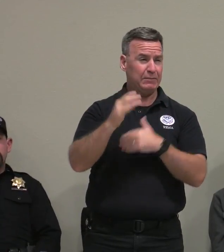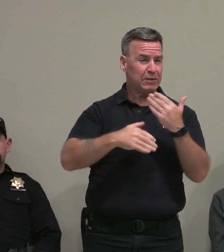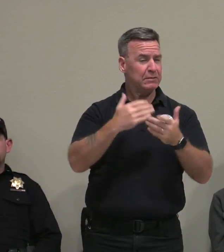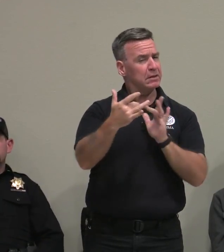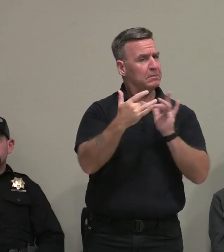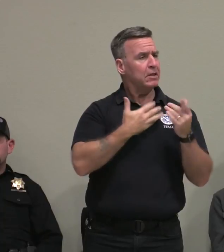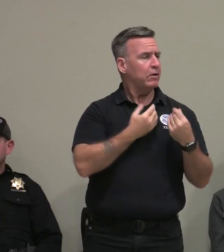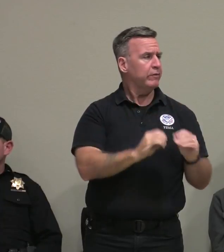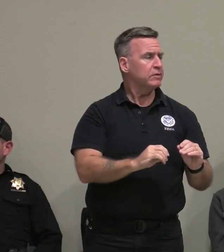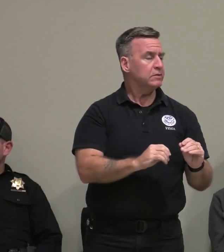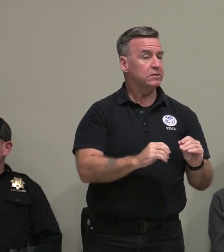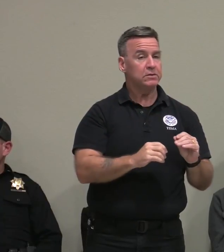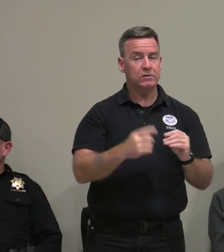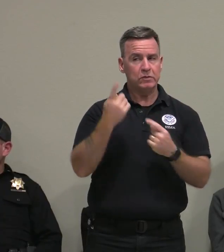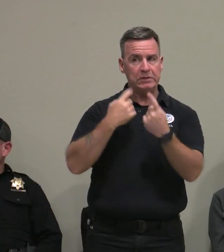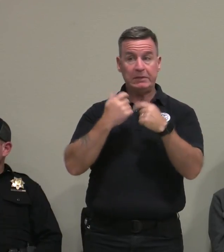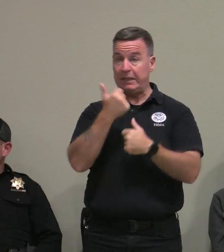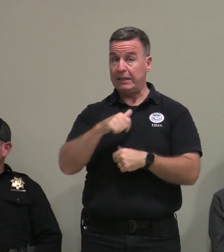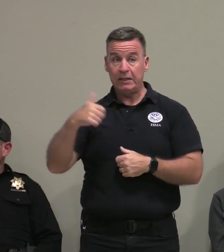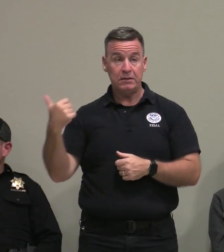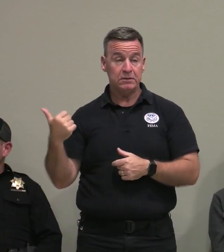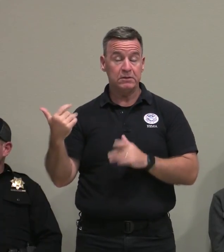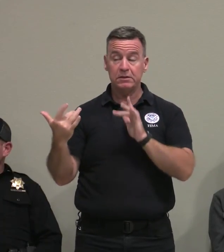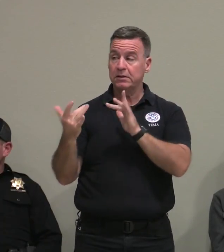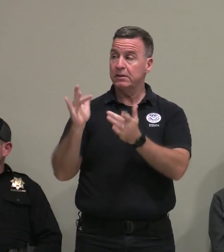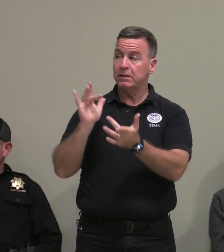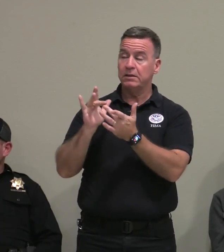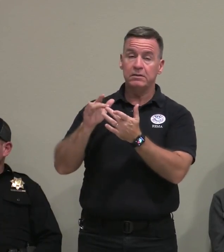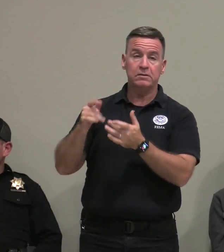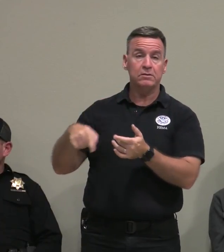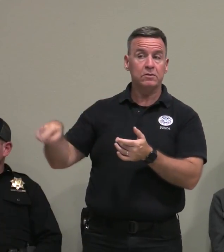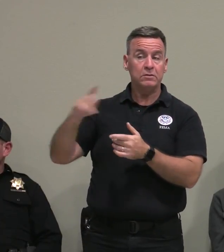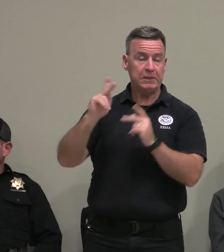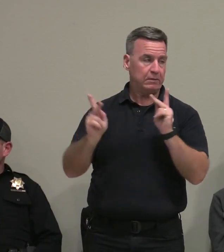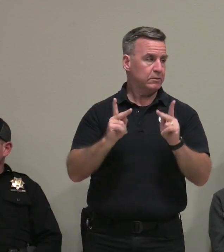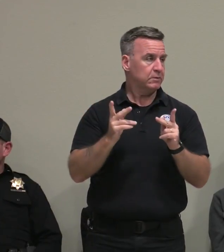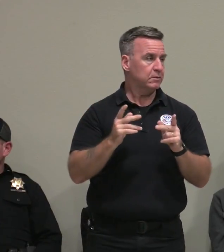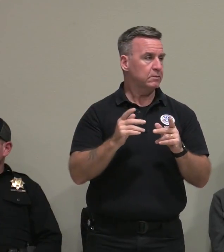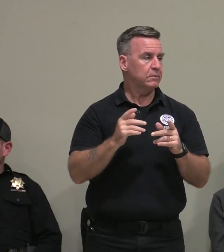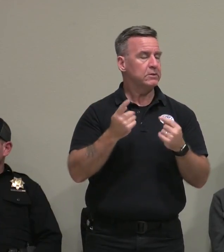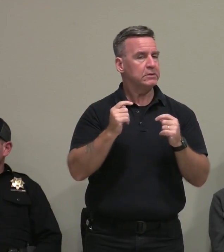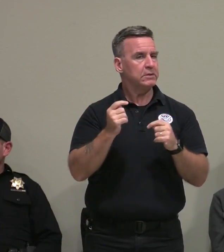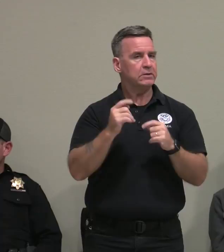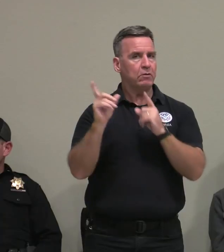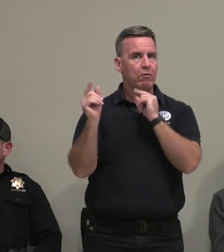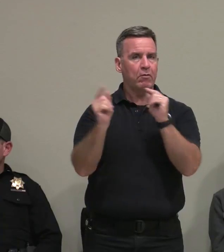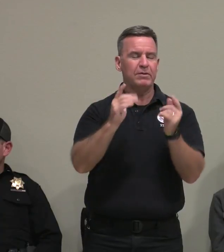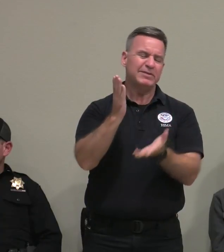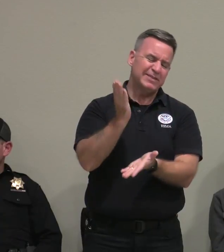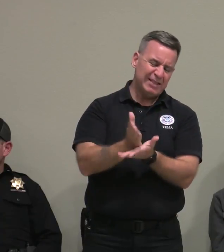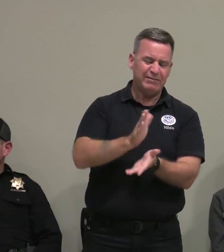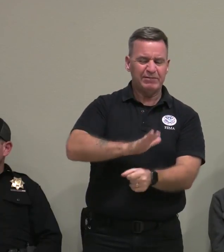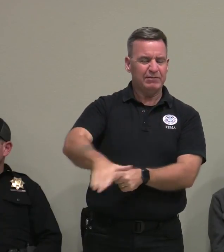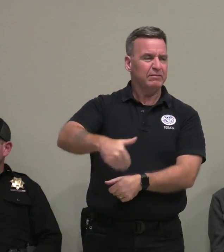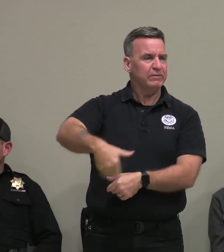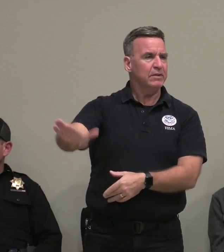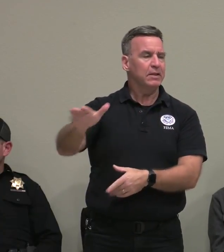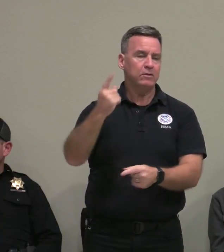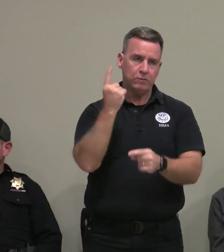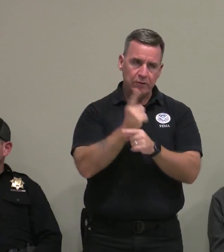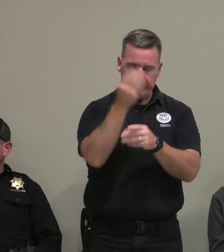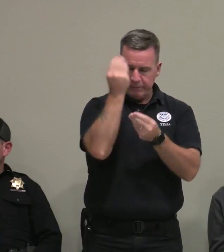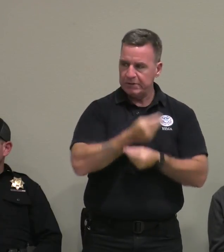my office. If you have questions about anything else, contact those people. We're trying to get the rumors stopped and the right